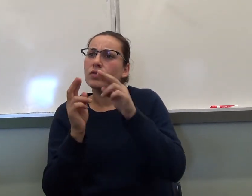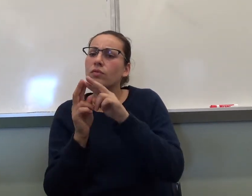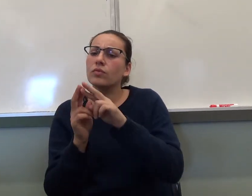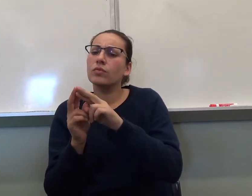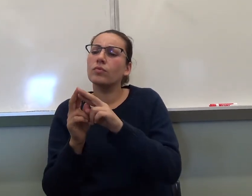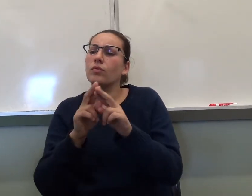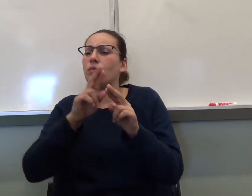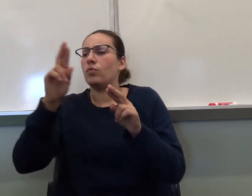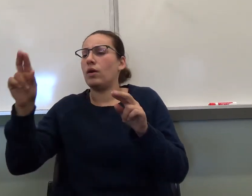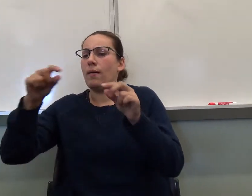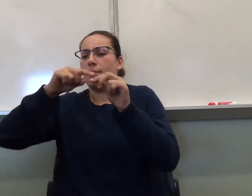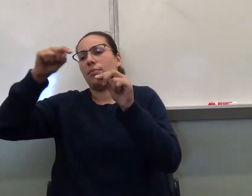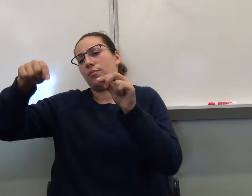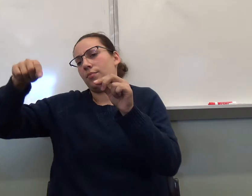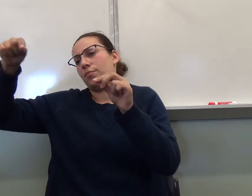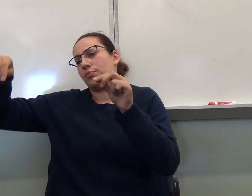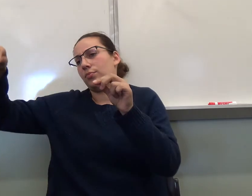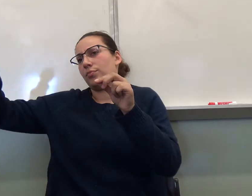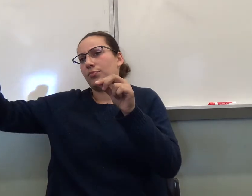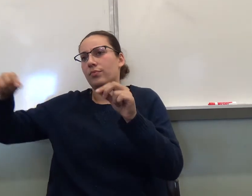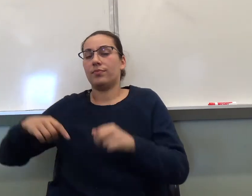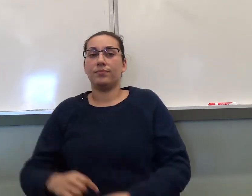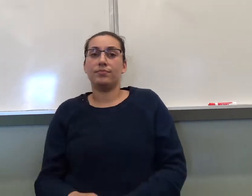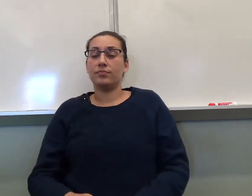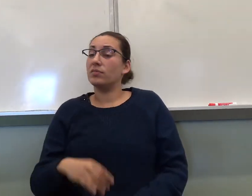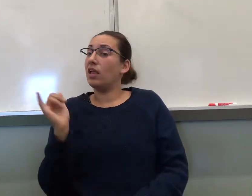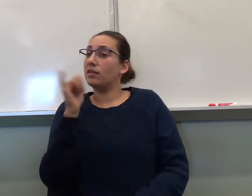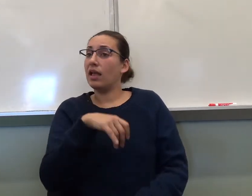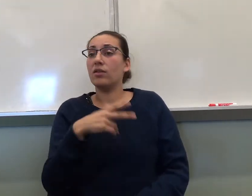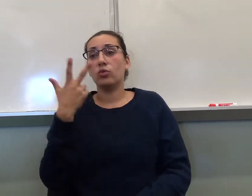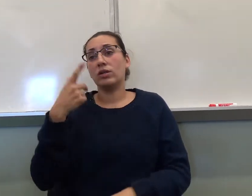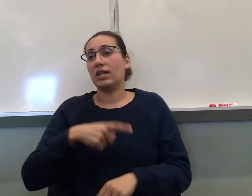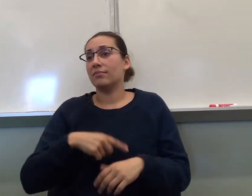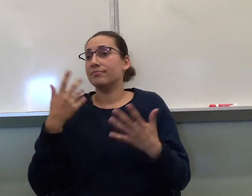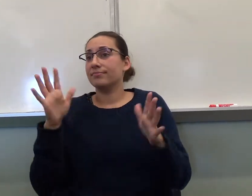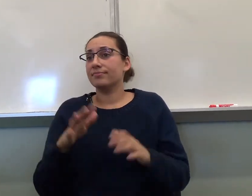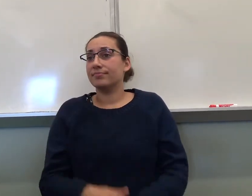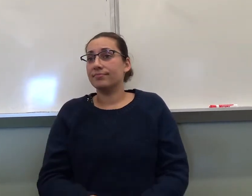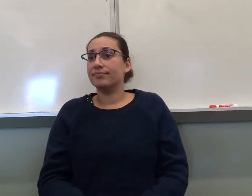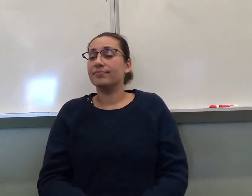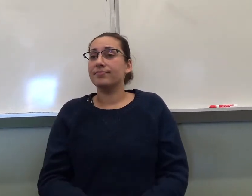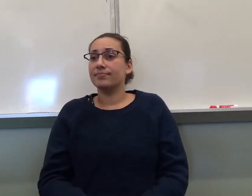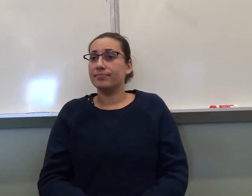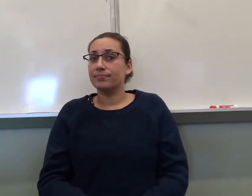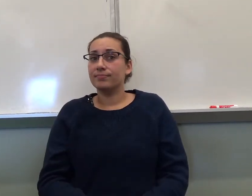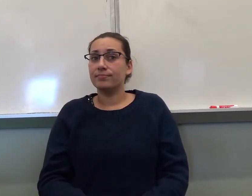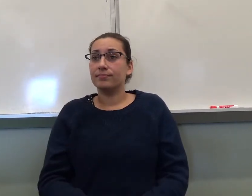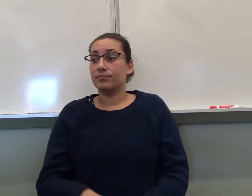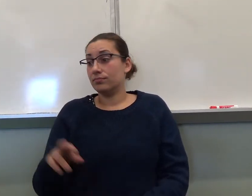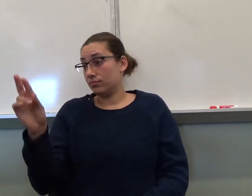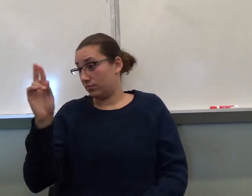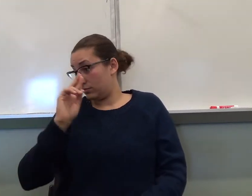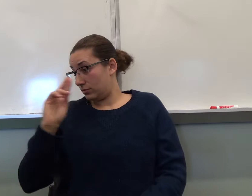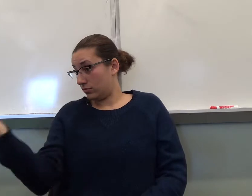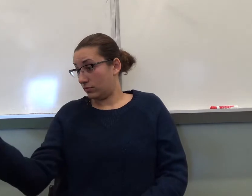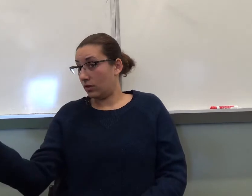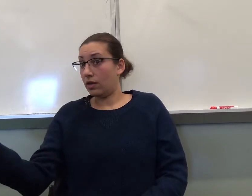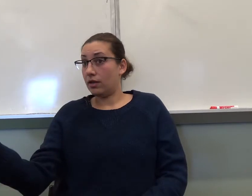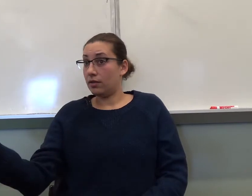boing, boing, boing, like that, 3 times, okay? Going to the right 3 times basically